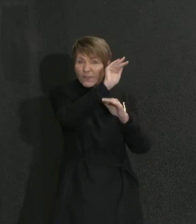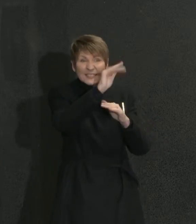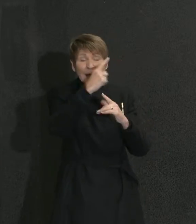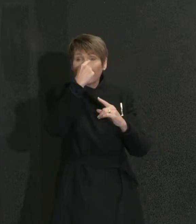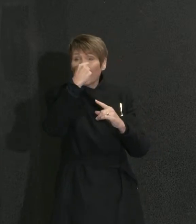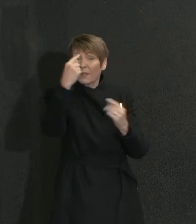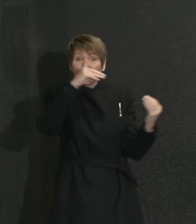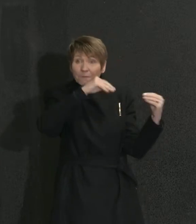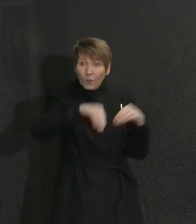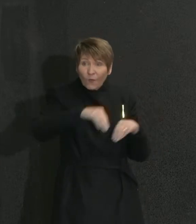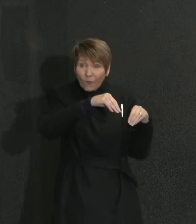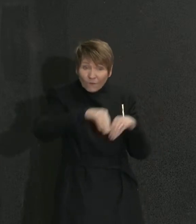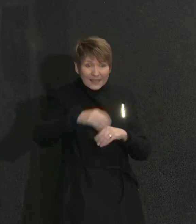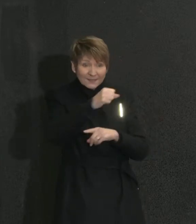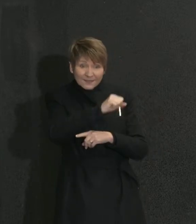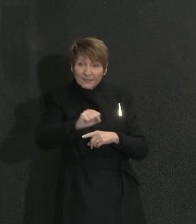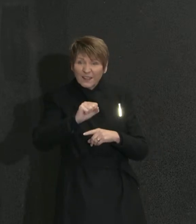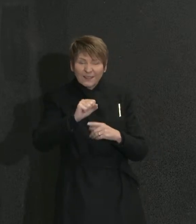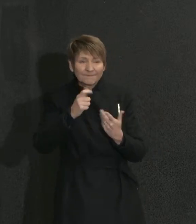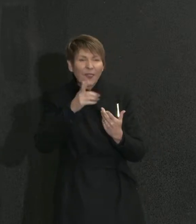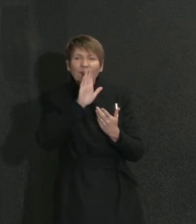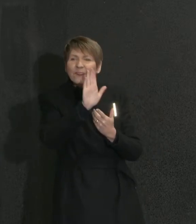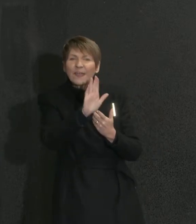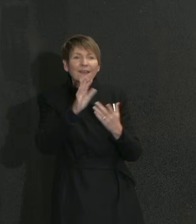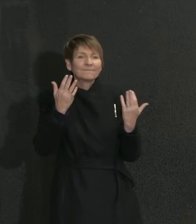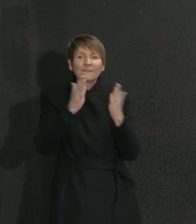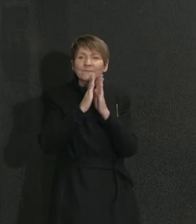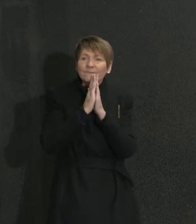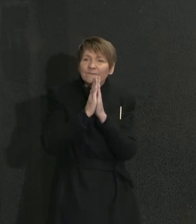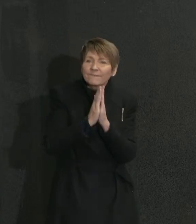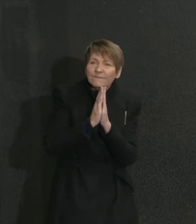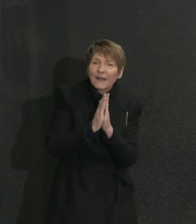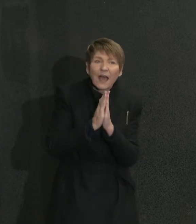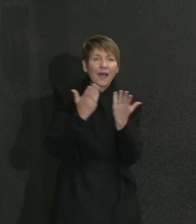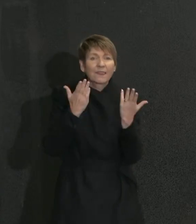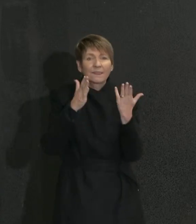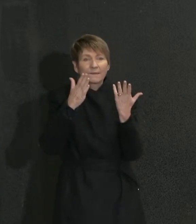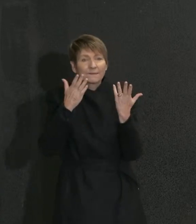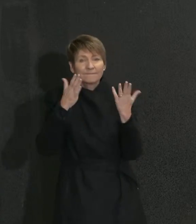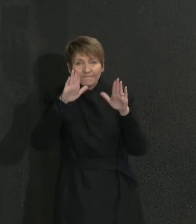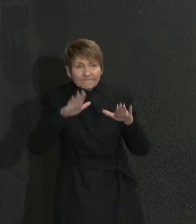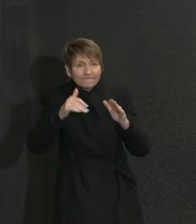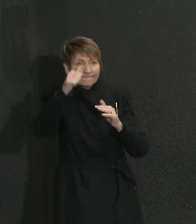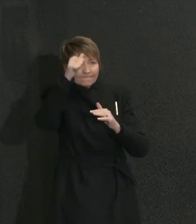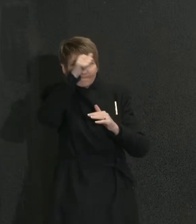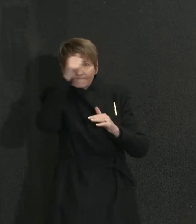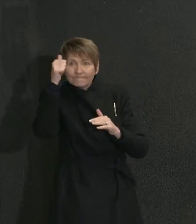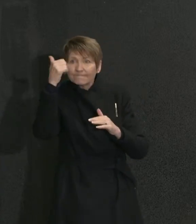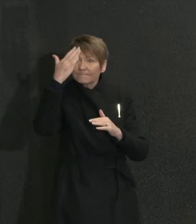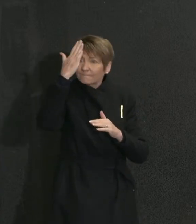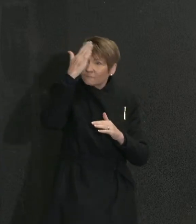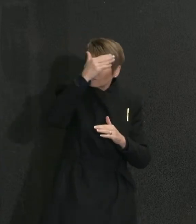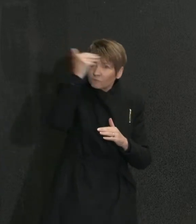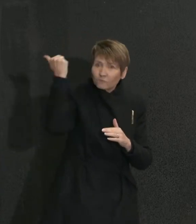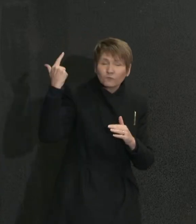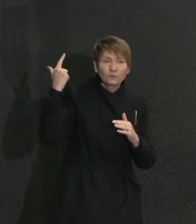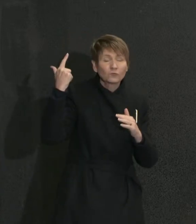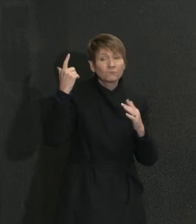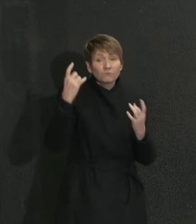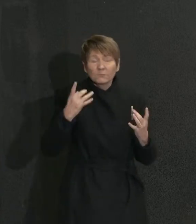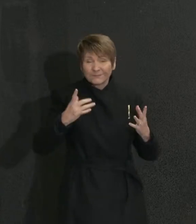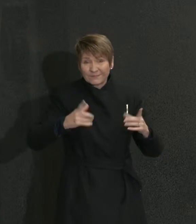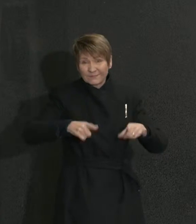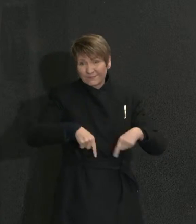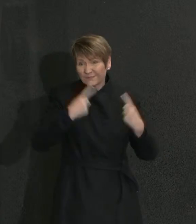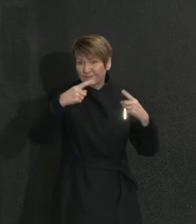in a culturally appropriate way, a faith appropriate way, a language appropriate way. It doesn't mean we can't be better still, but I don't